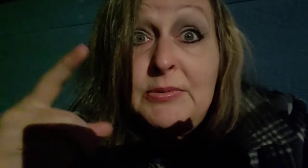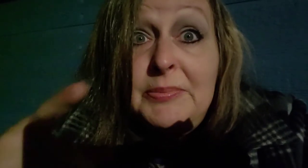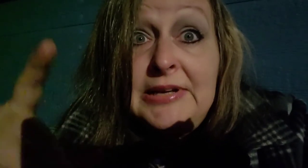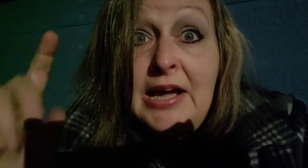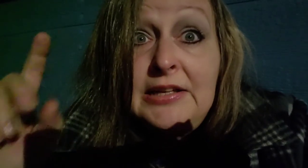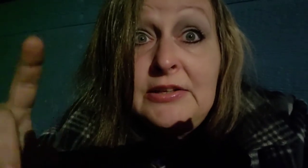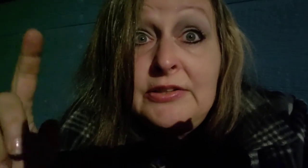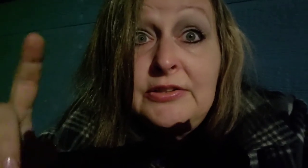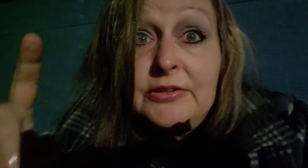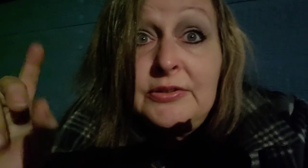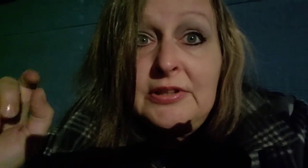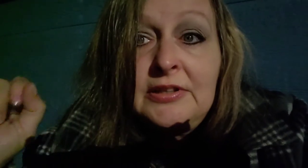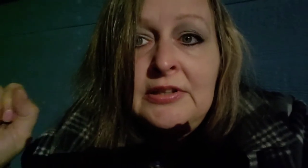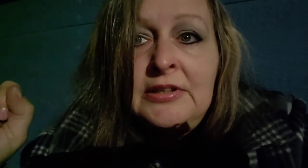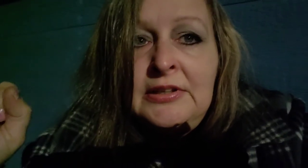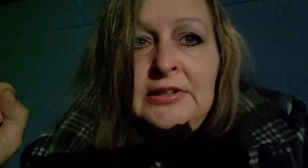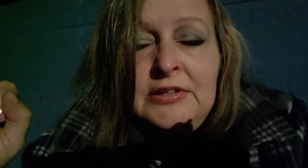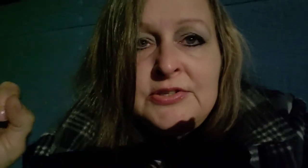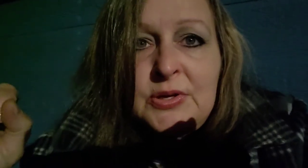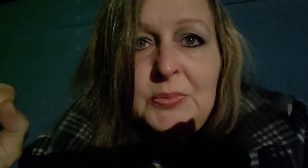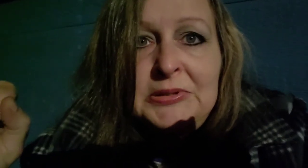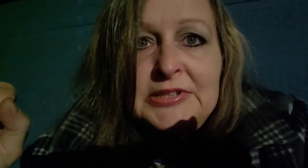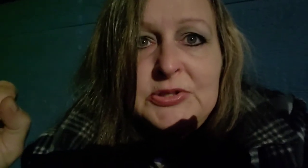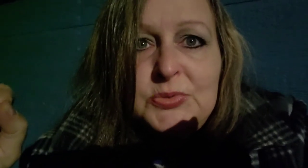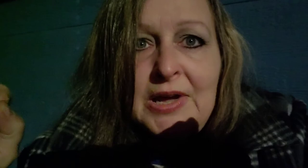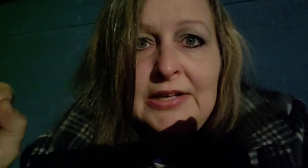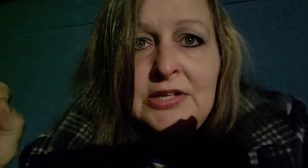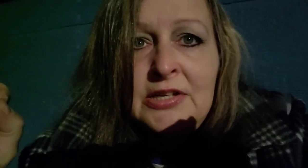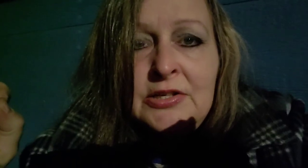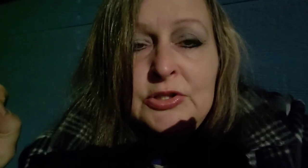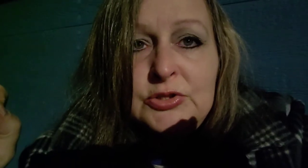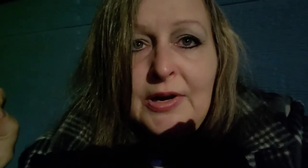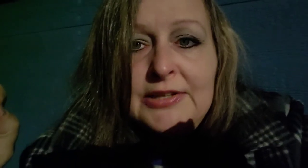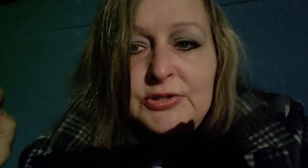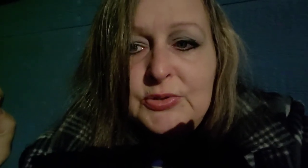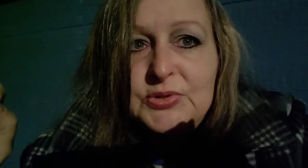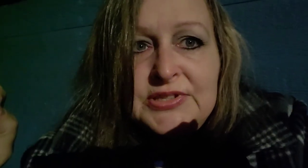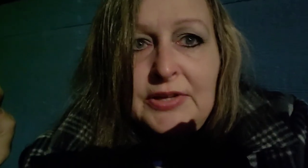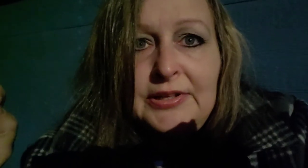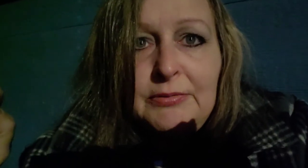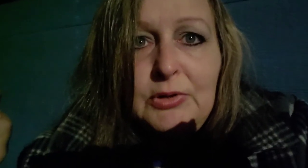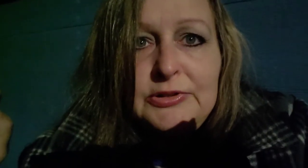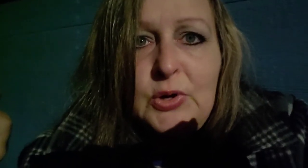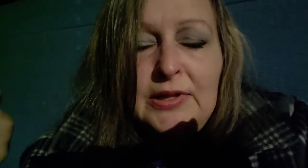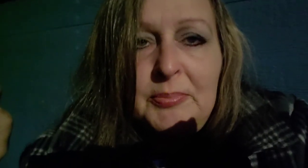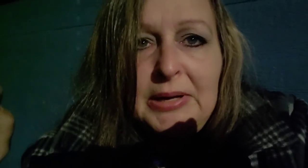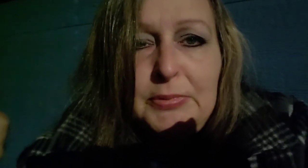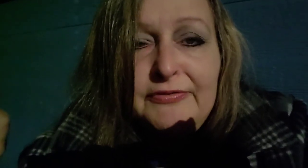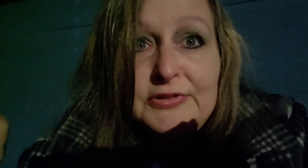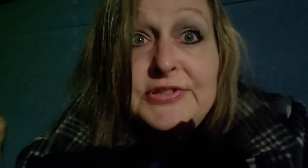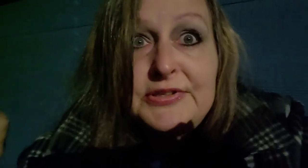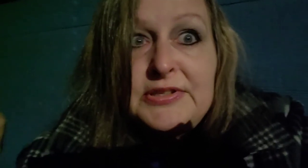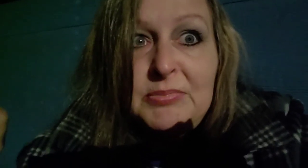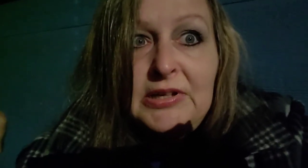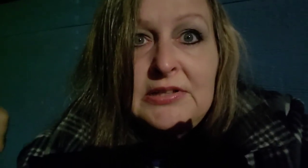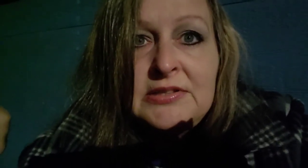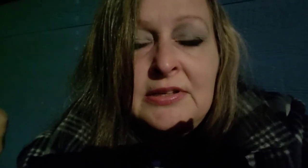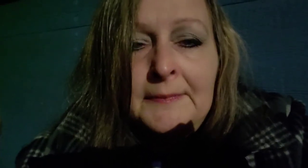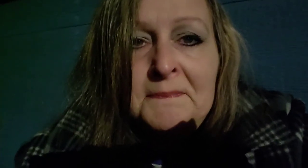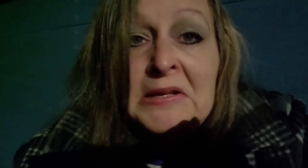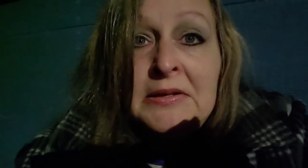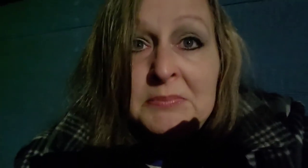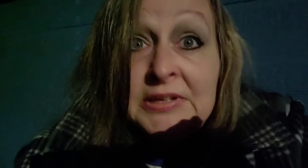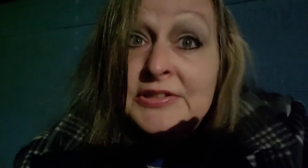yes, they will be knocking on your door. So please do not try to sell a roll of toilet paper for 60